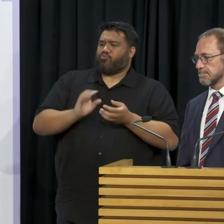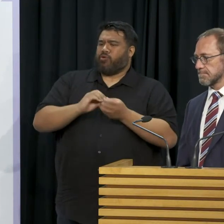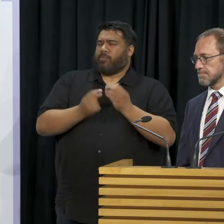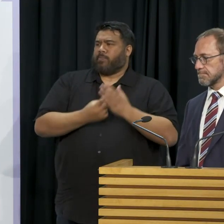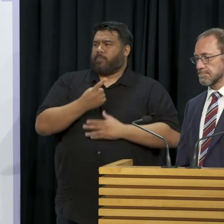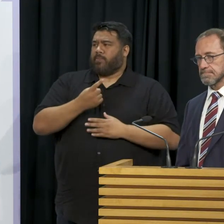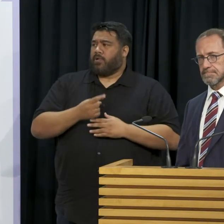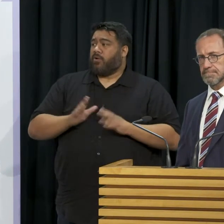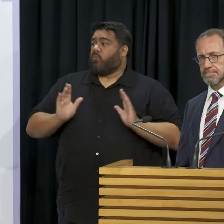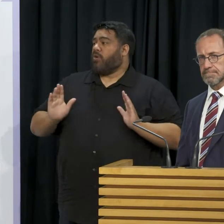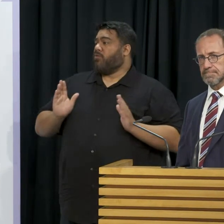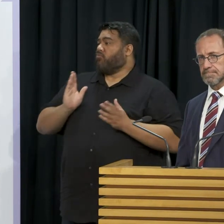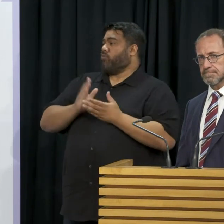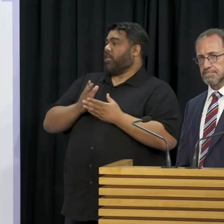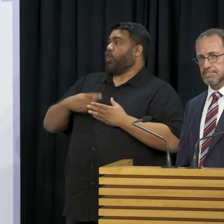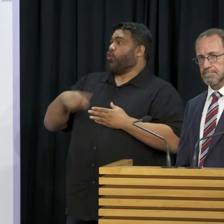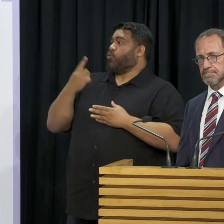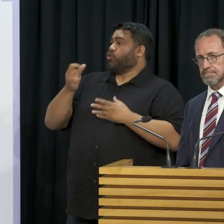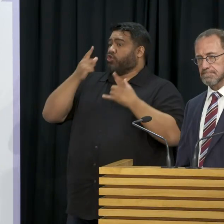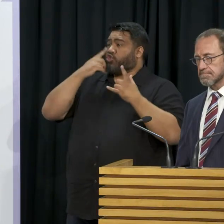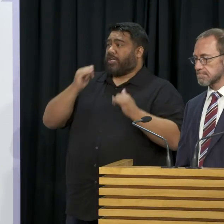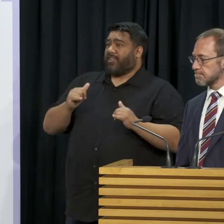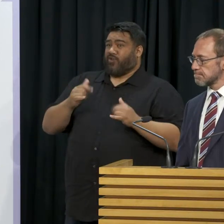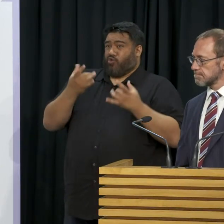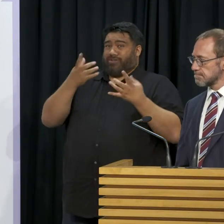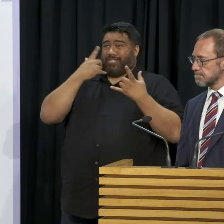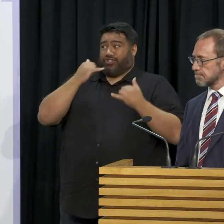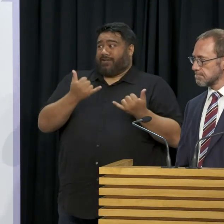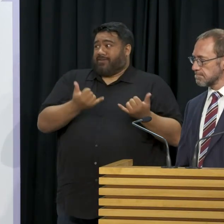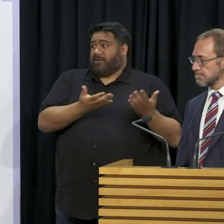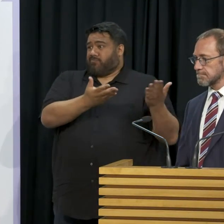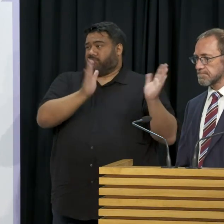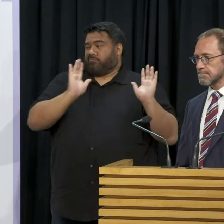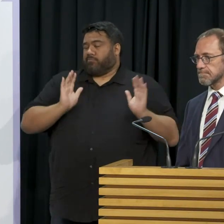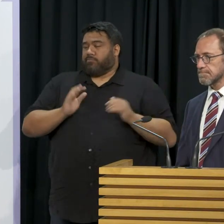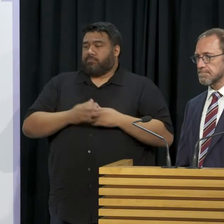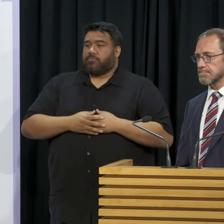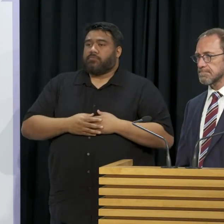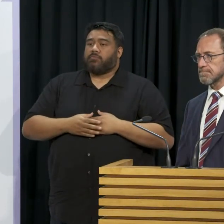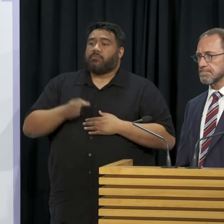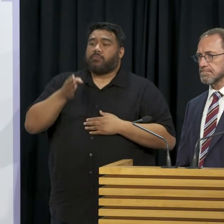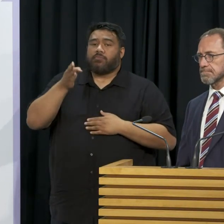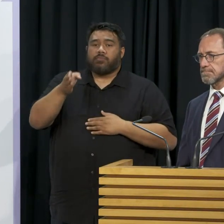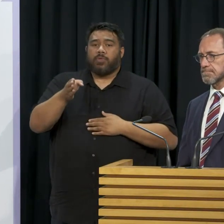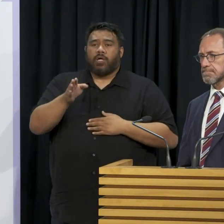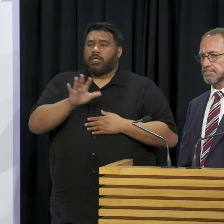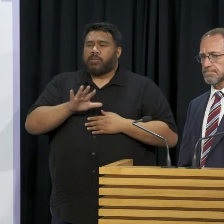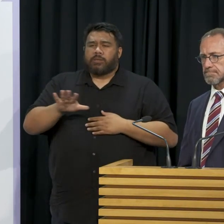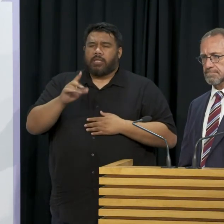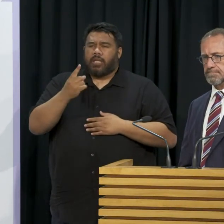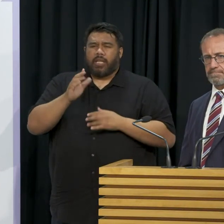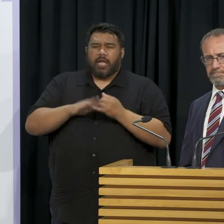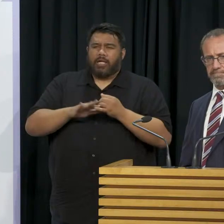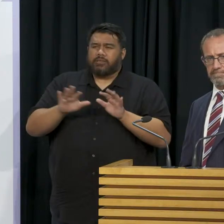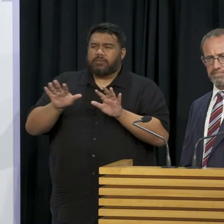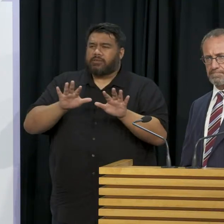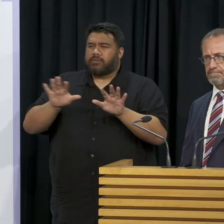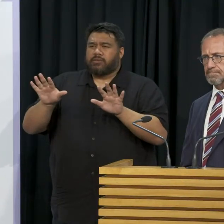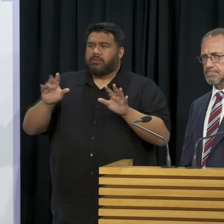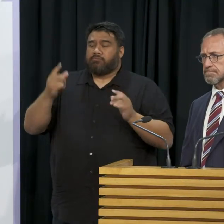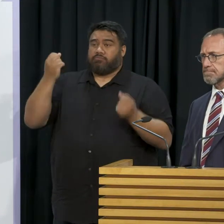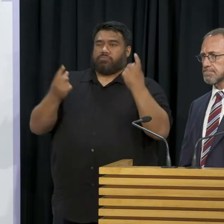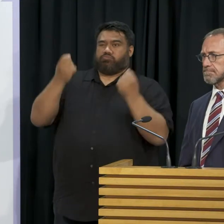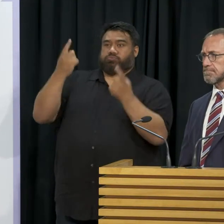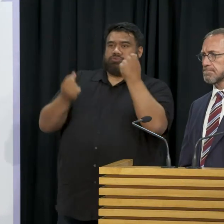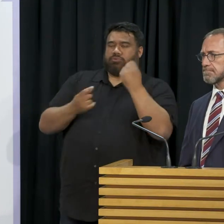people that we need to be checking on these arrangements are involved in checking on those arrangements. I'll take it last. I feel like we're